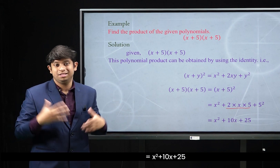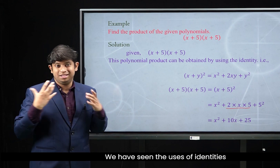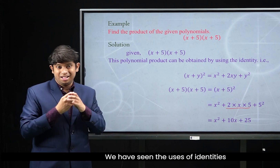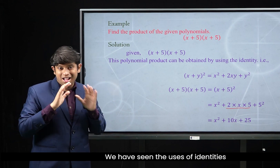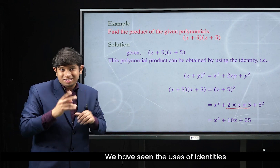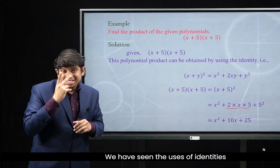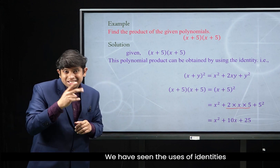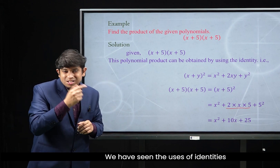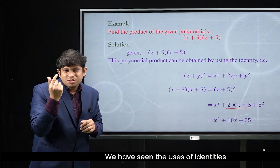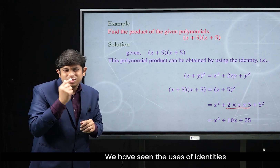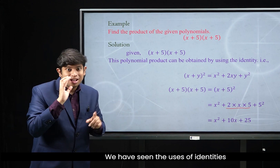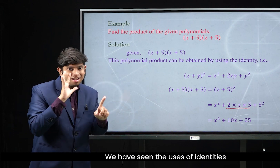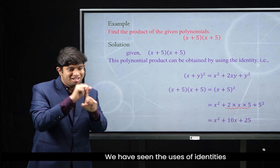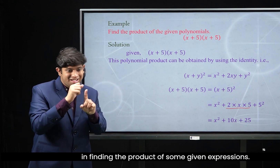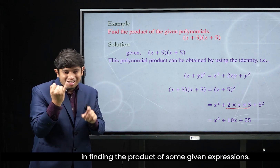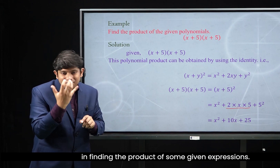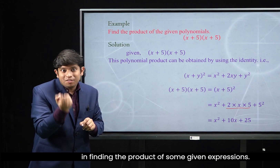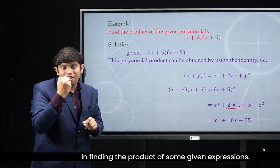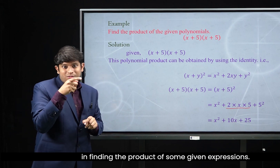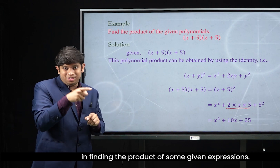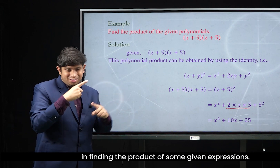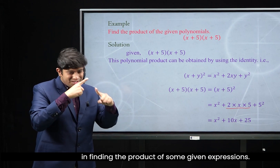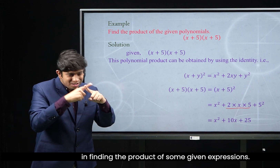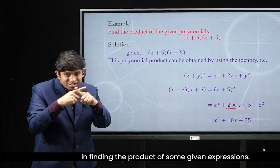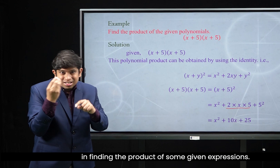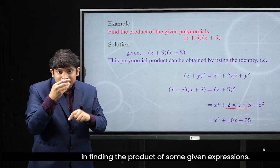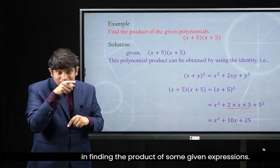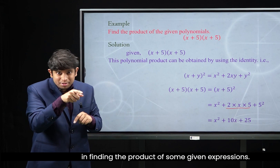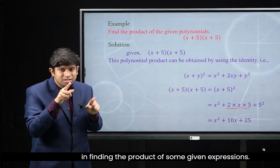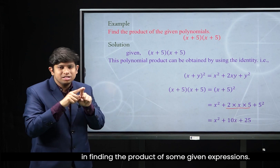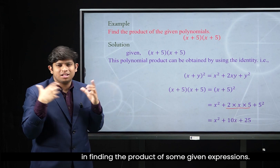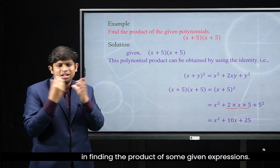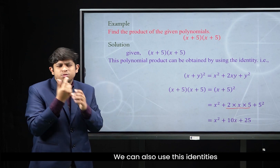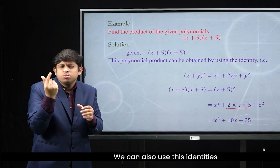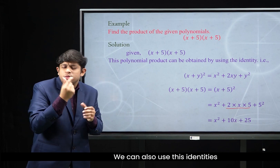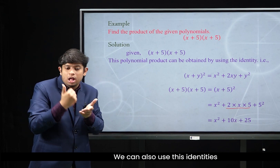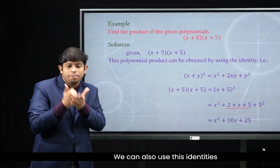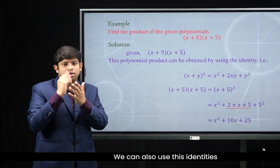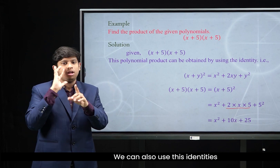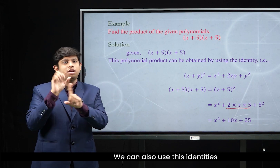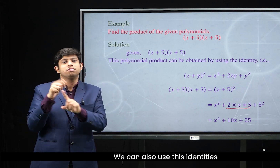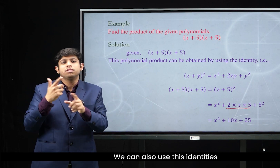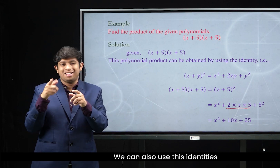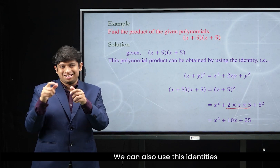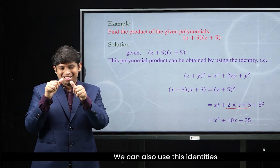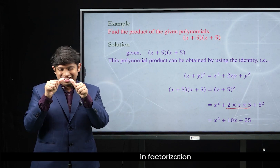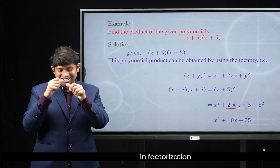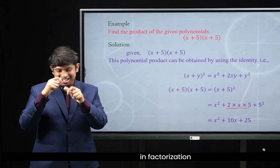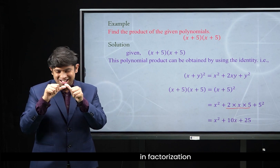We have seen the uses of identities in finding the product of some given expressions. We can also use these identities in